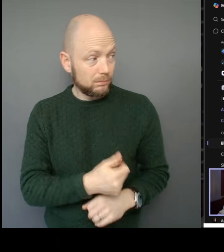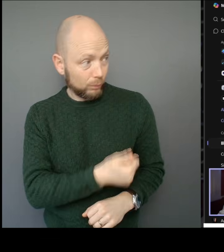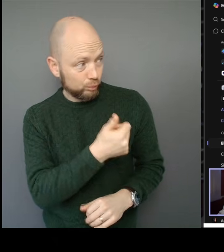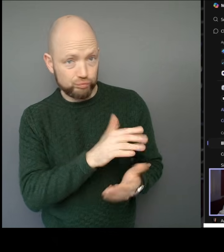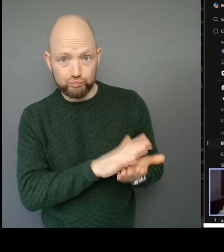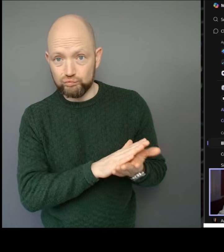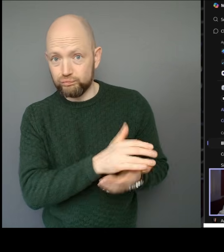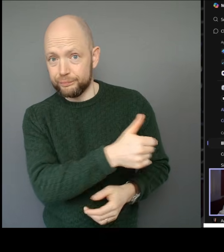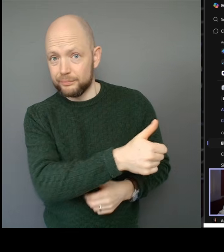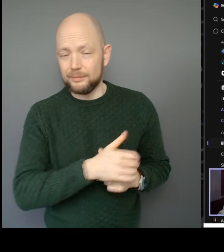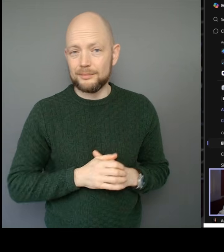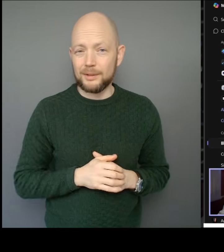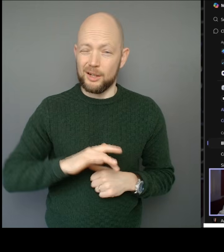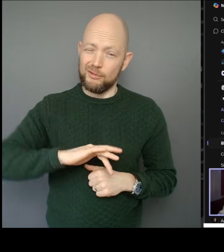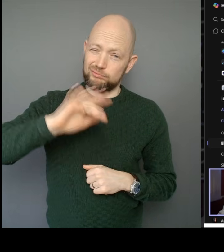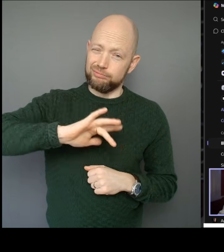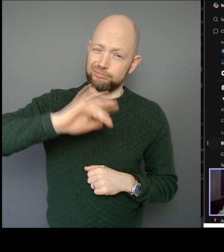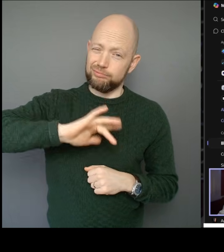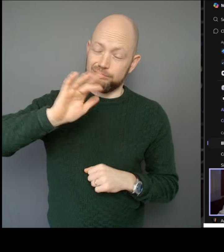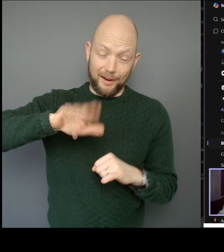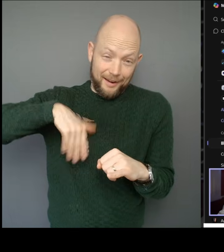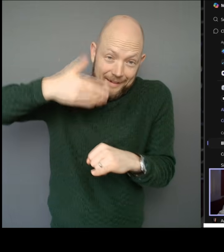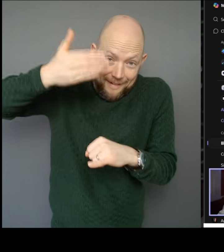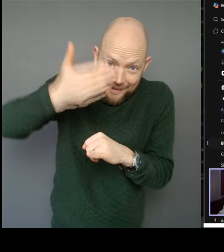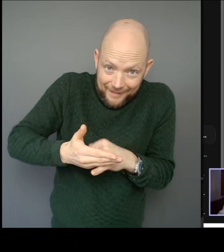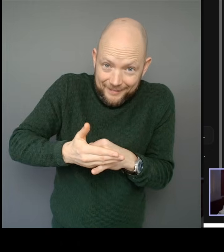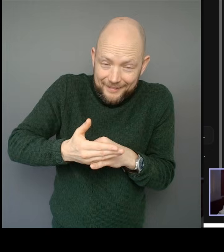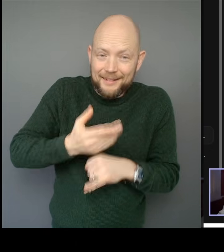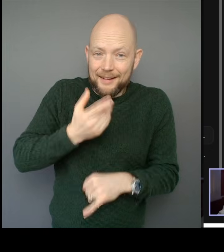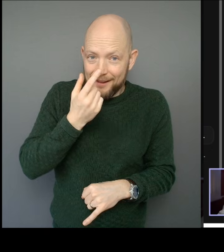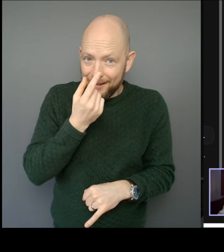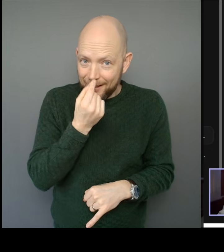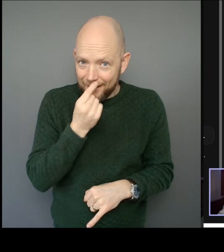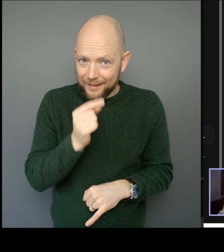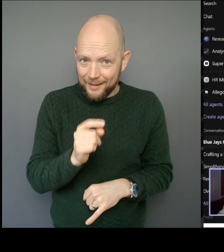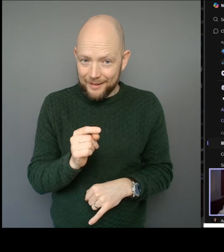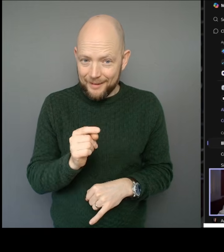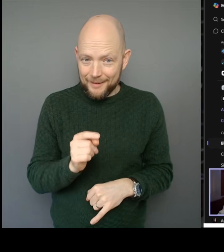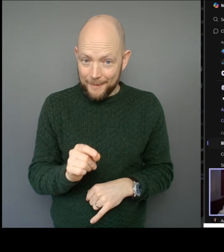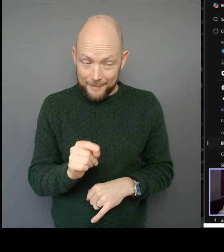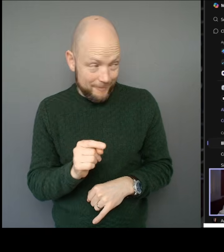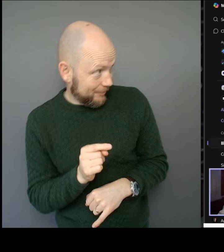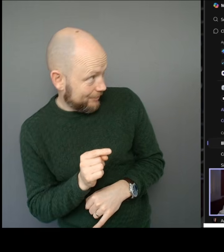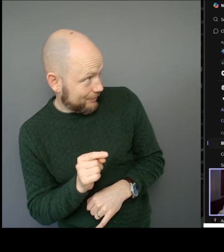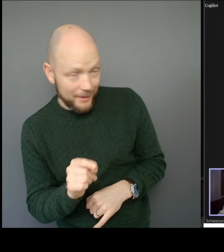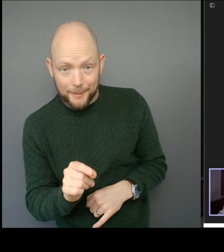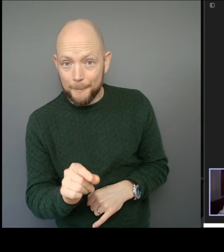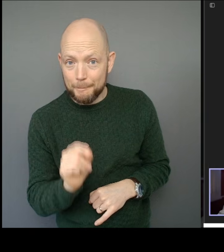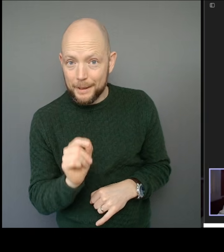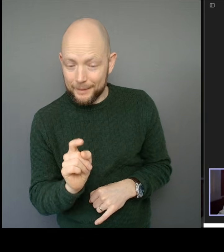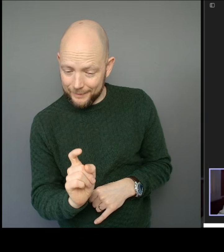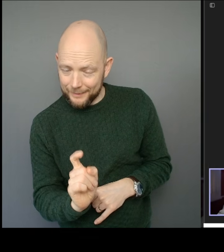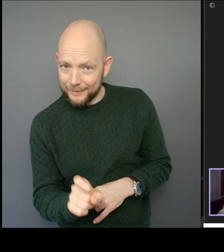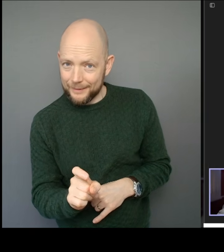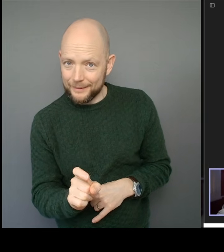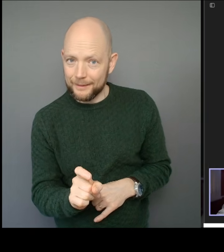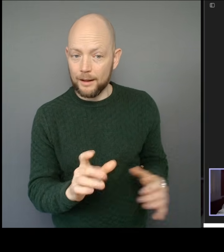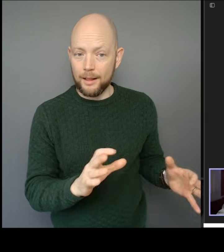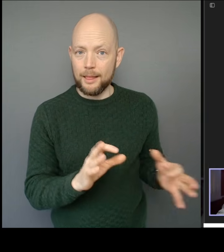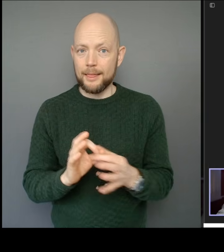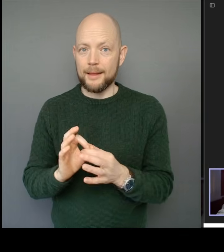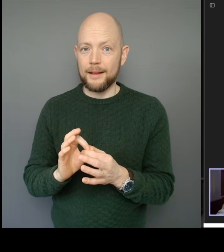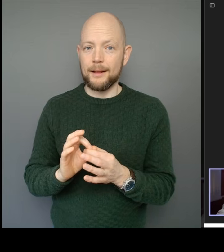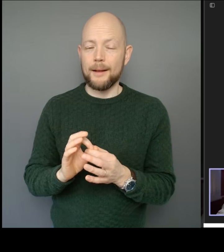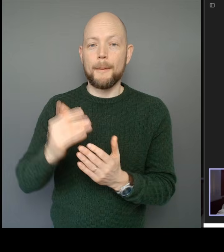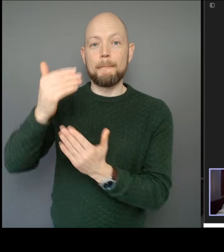And now when we scroll all the way down to the bottom, I can basically select this icon that takes me to pages. And from